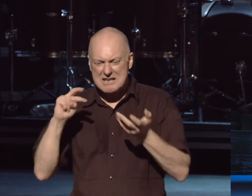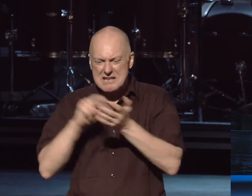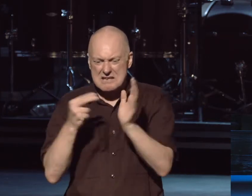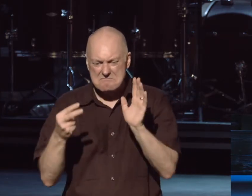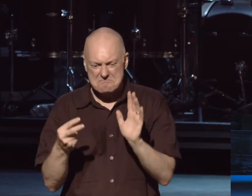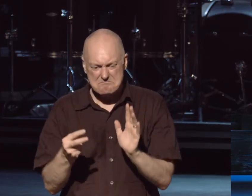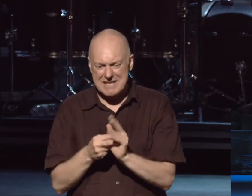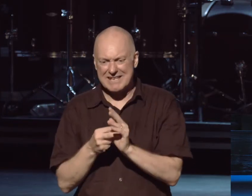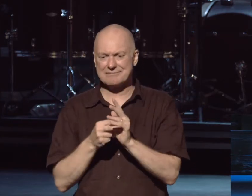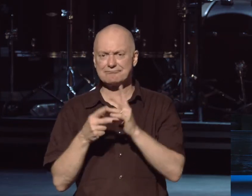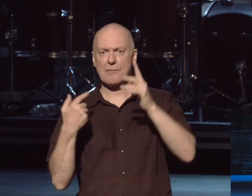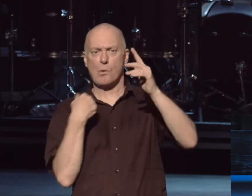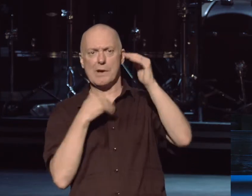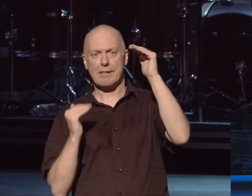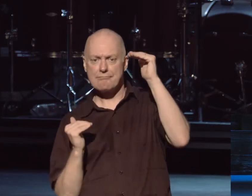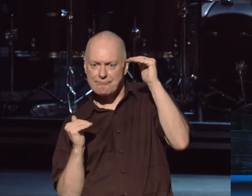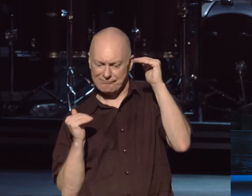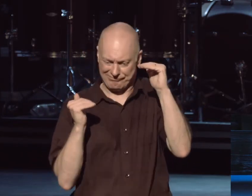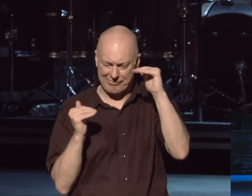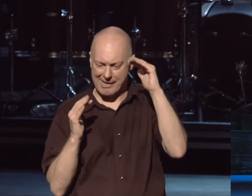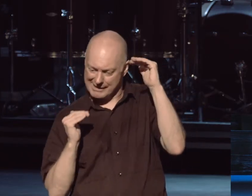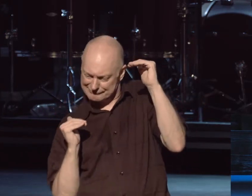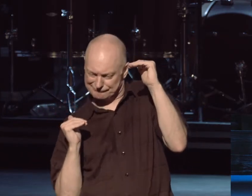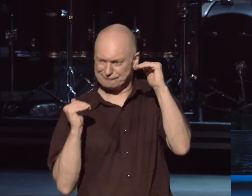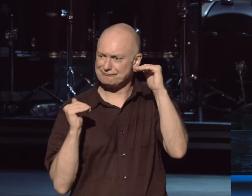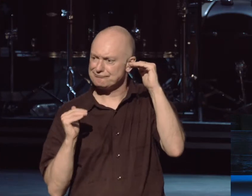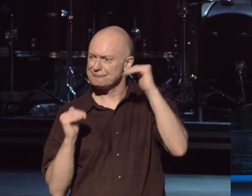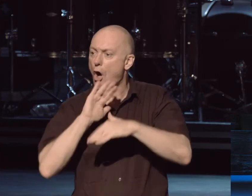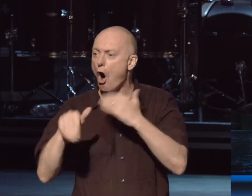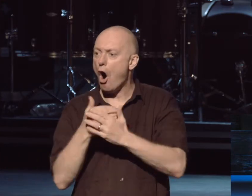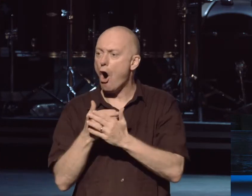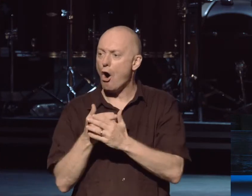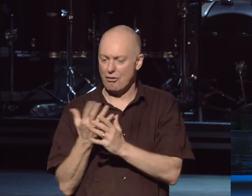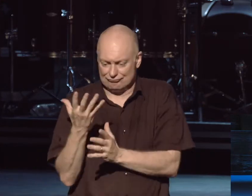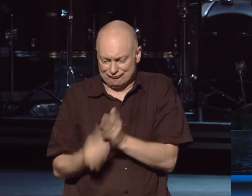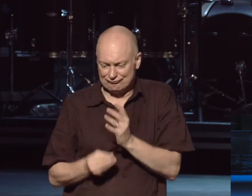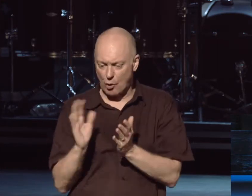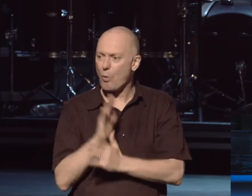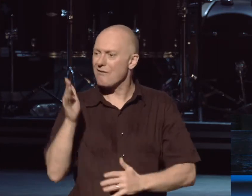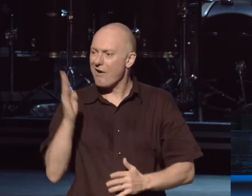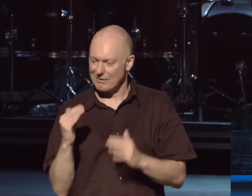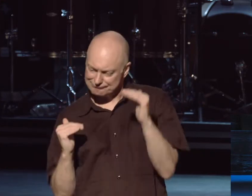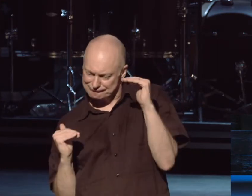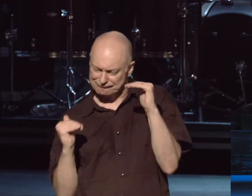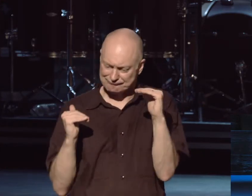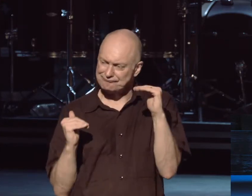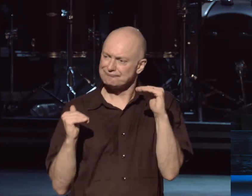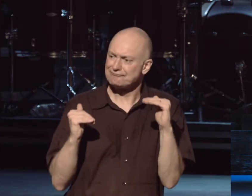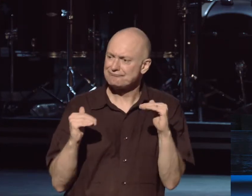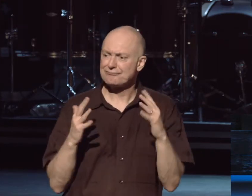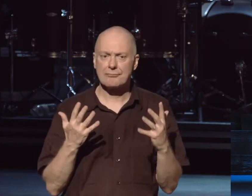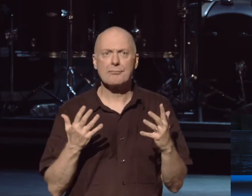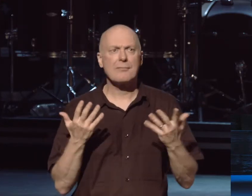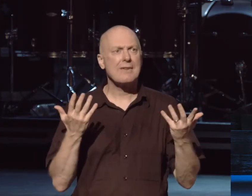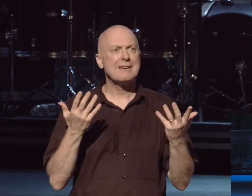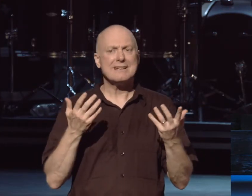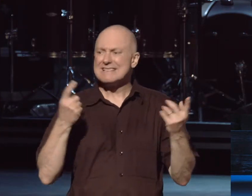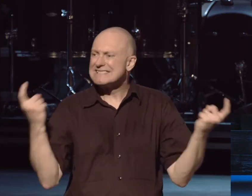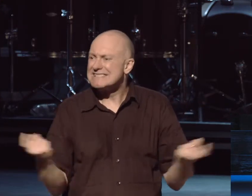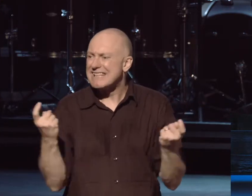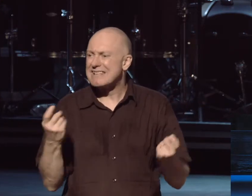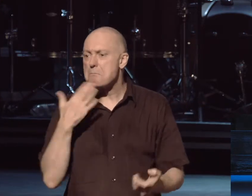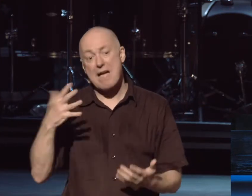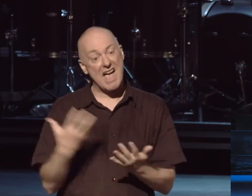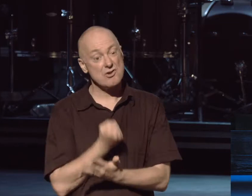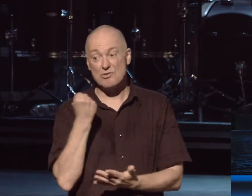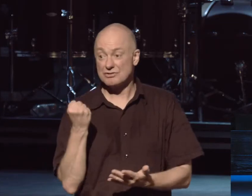to falling short of the mark, that all have sinned and fallen short of the glory of God. Transgression, iniquity, sin, bad news